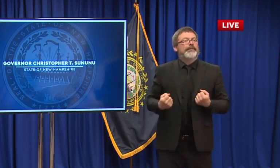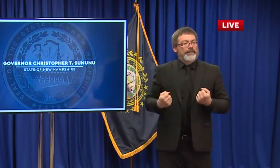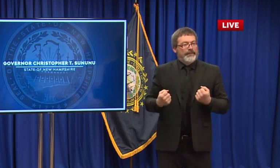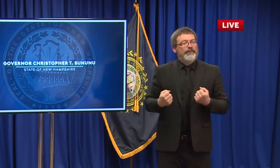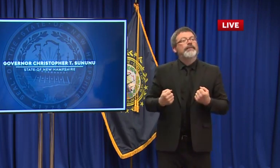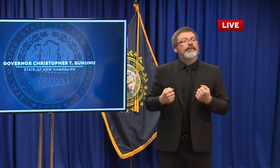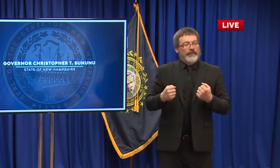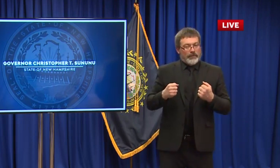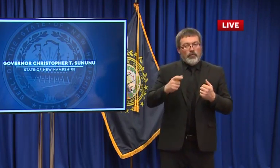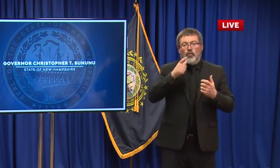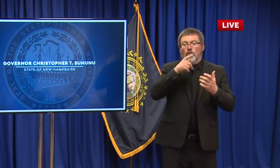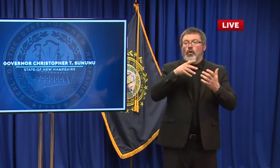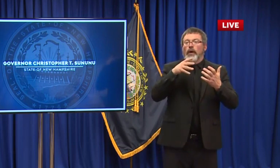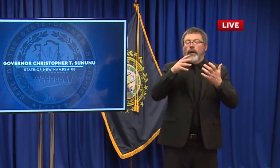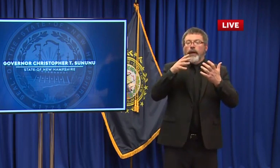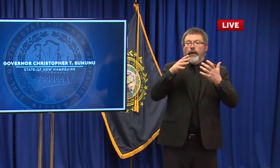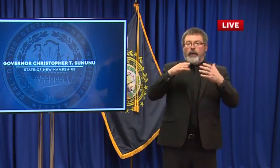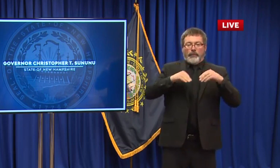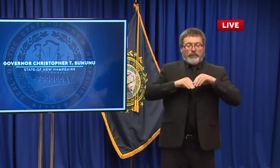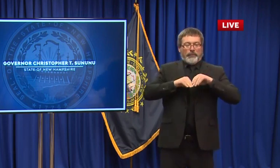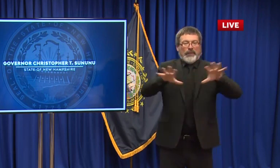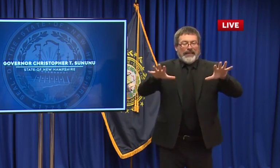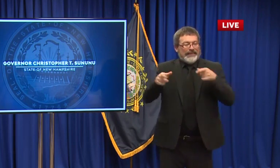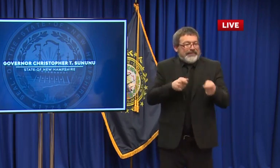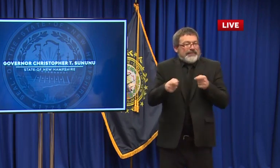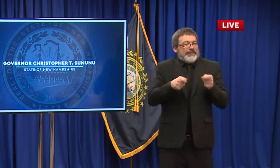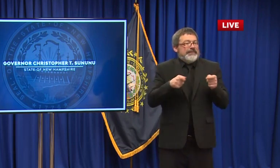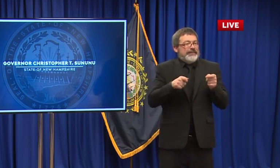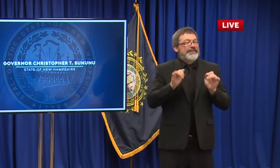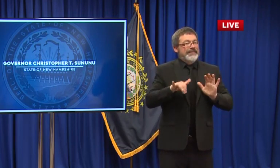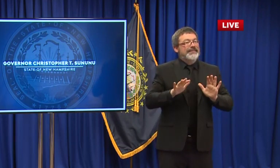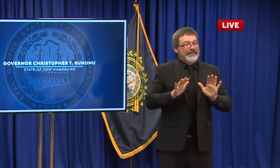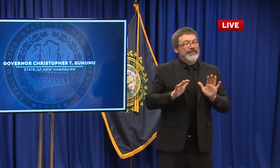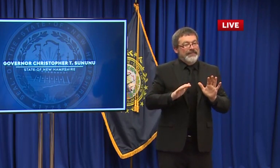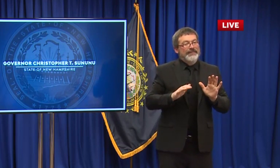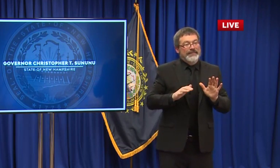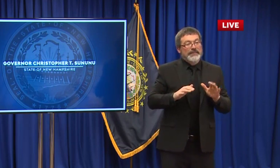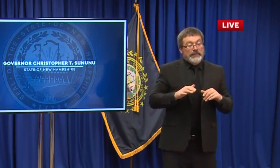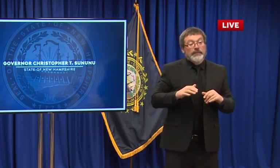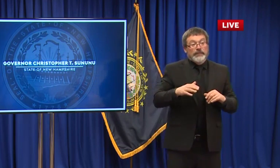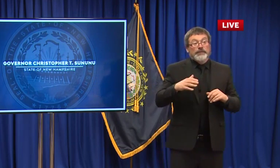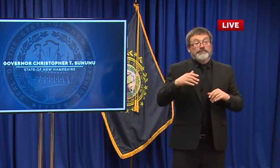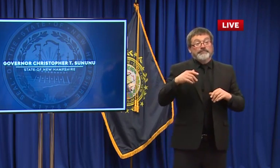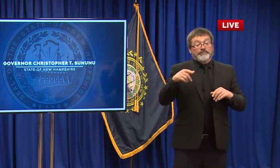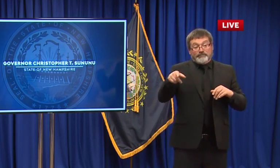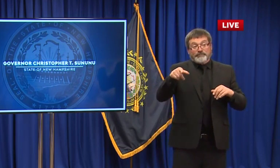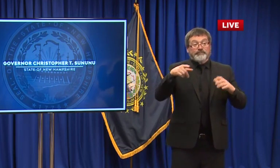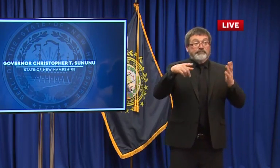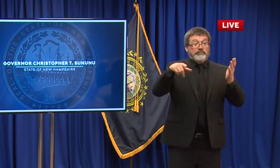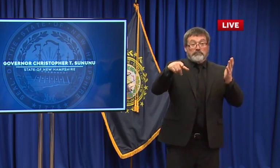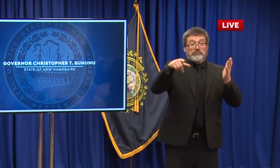separately when you don't check the box i'm part of this program or that program we just want you to go get a test and everyone's included in the data